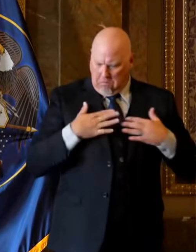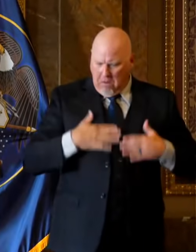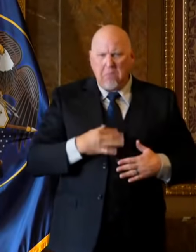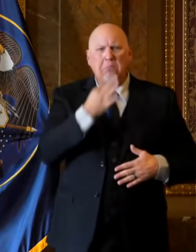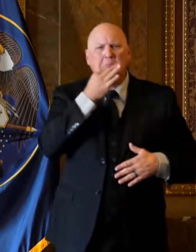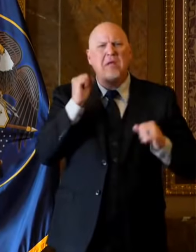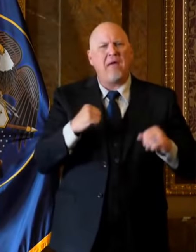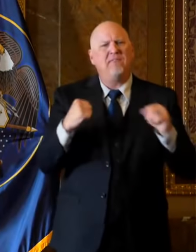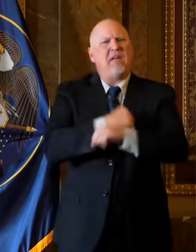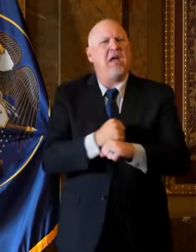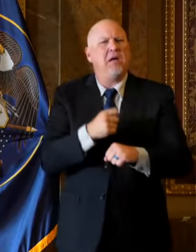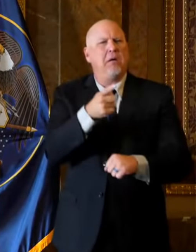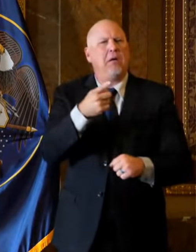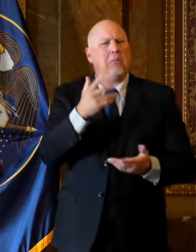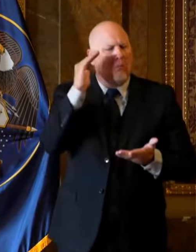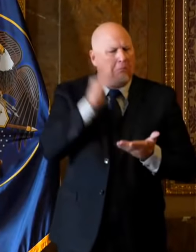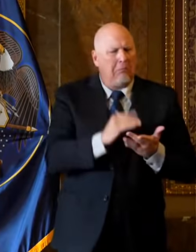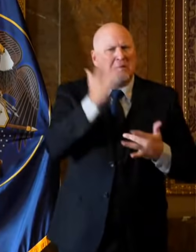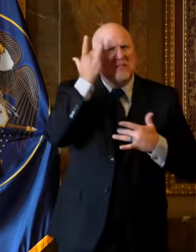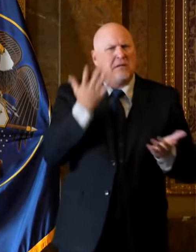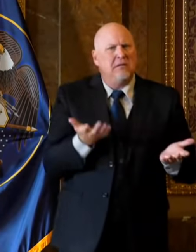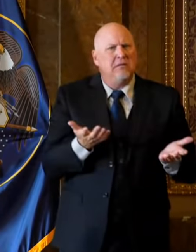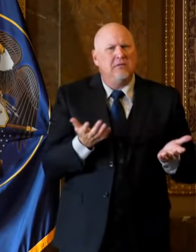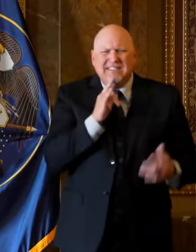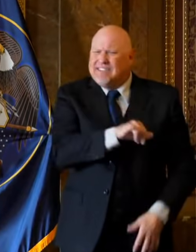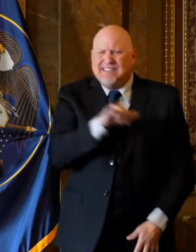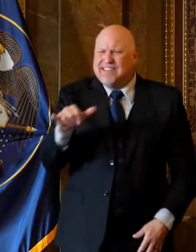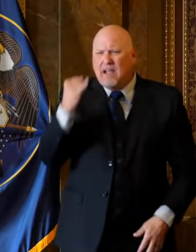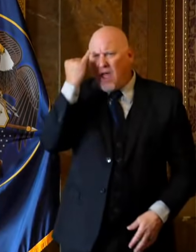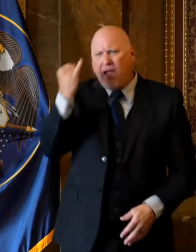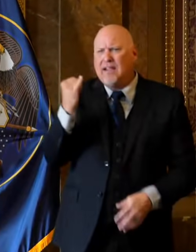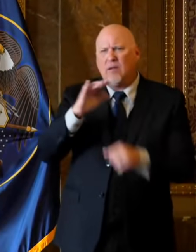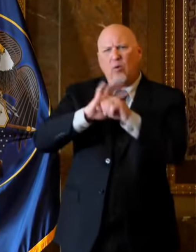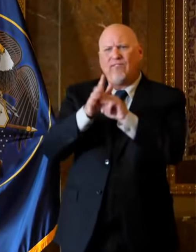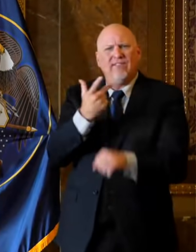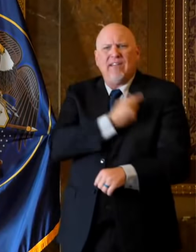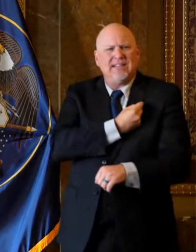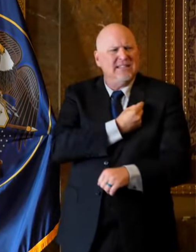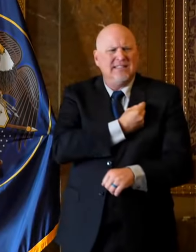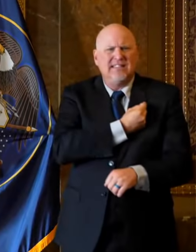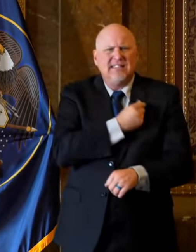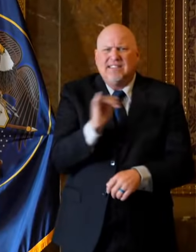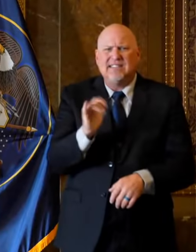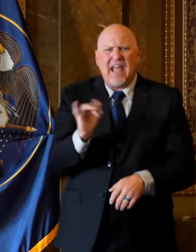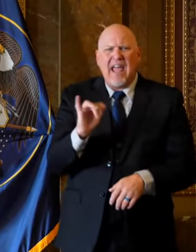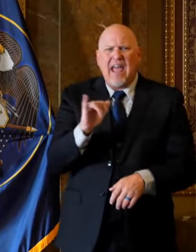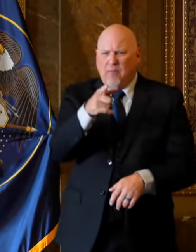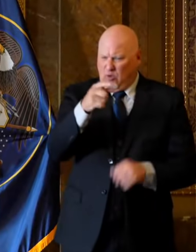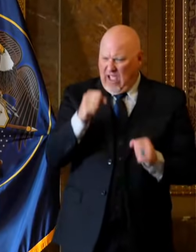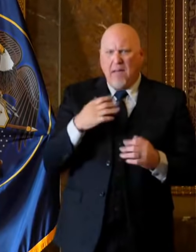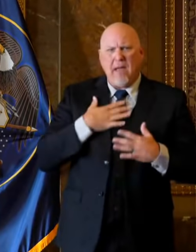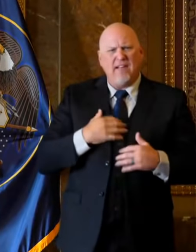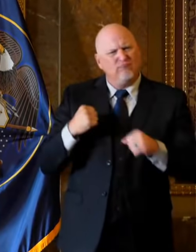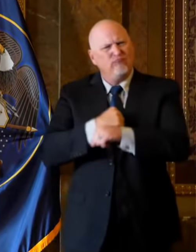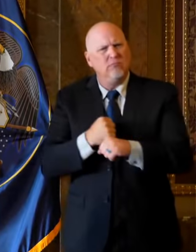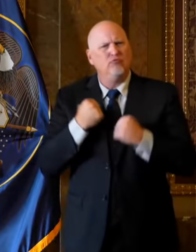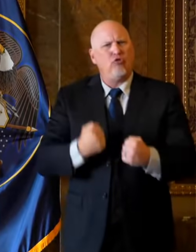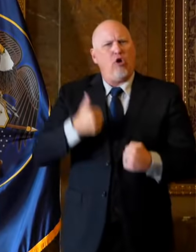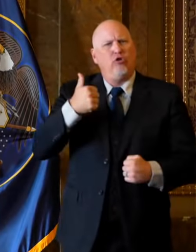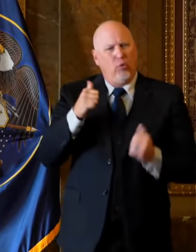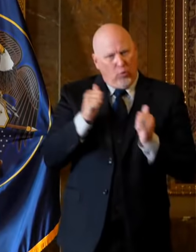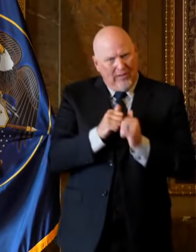and never showed any symptoms because the vaccine did exactly what it was supposed to do. So that's the purpose of the